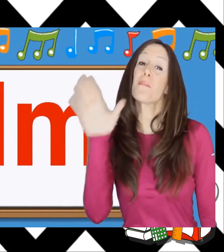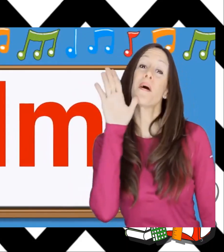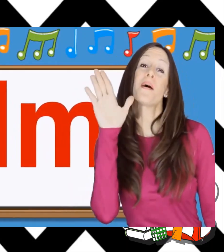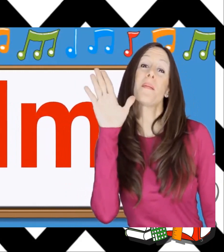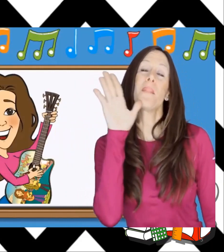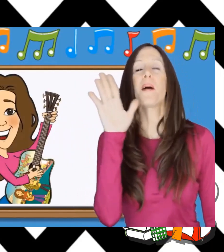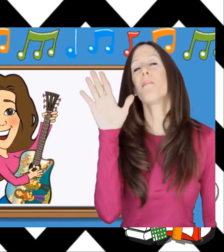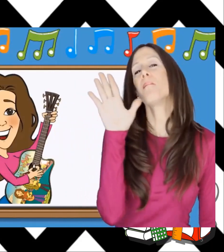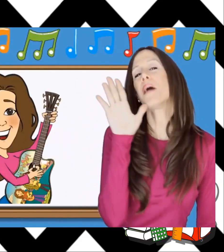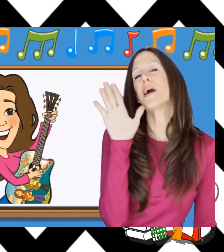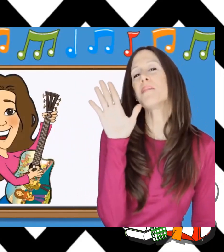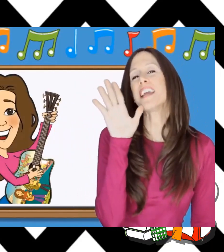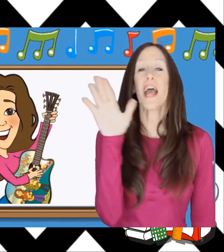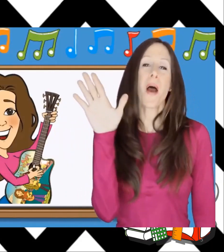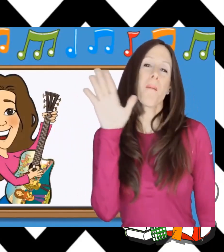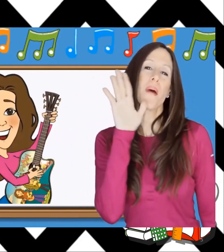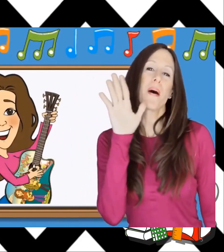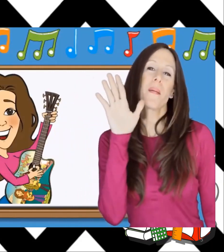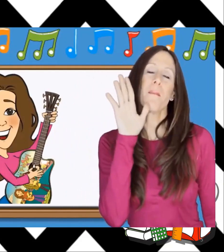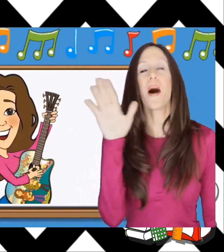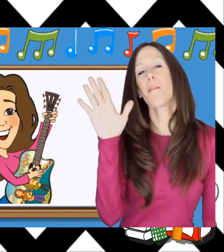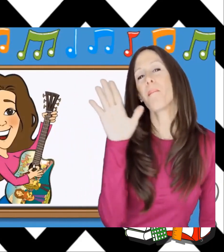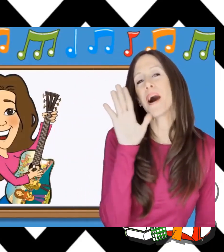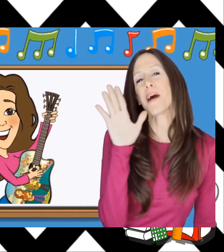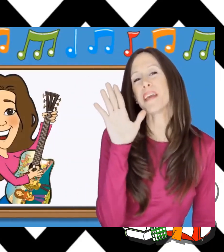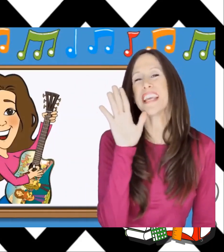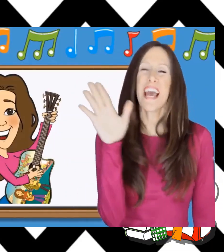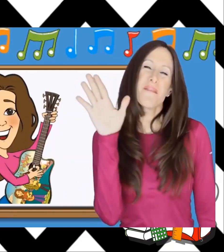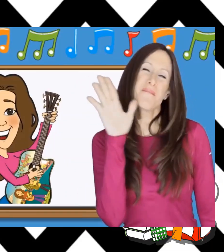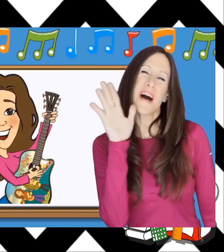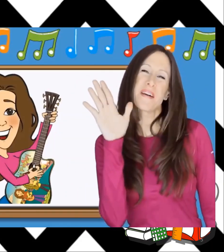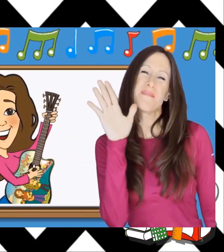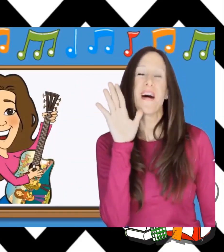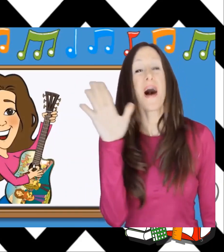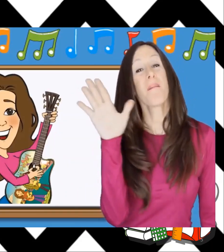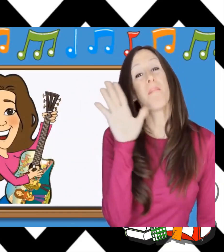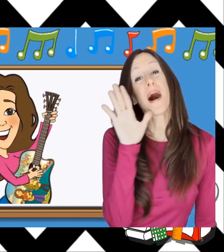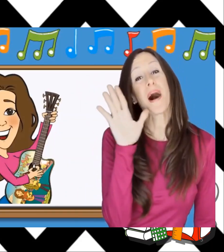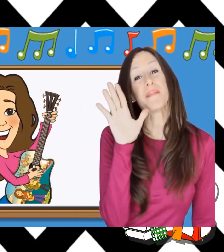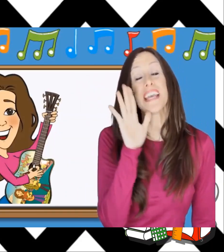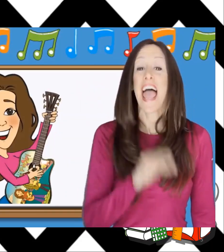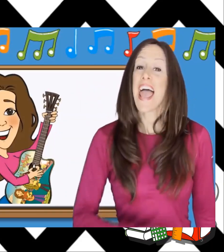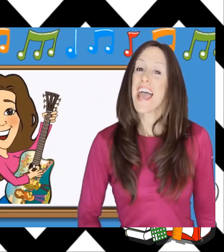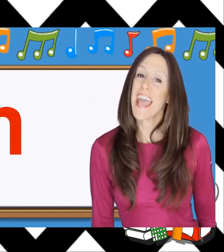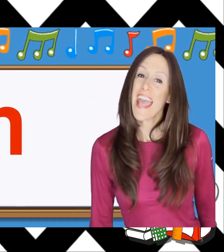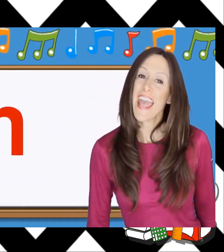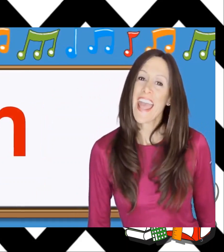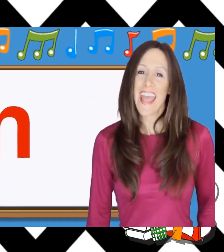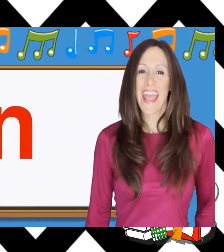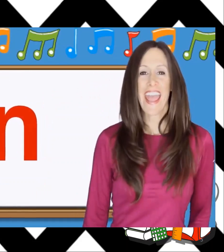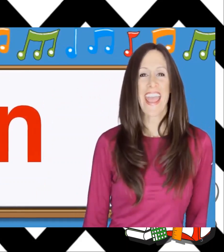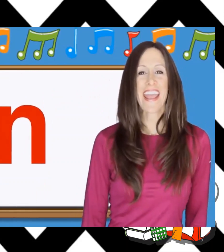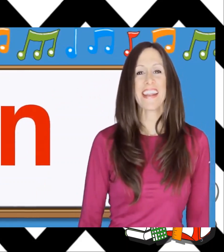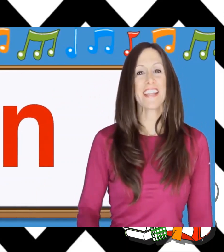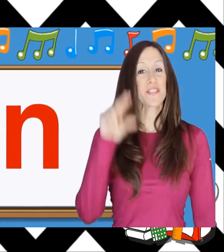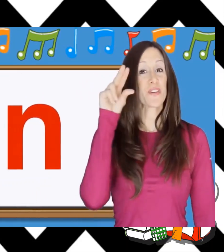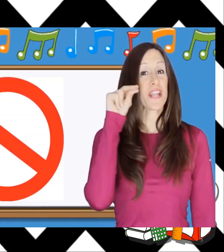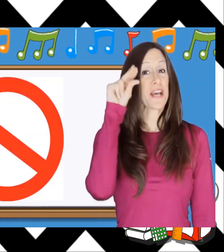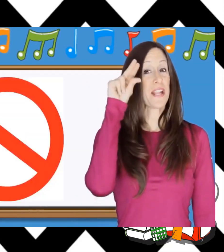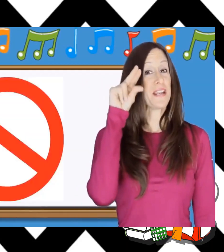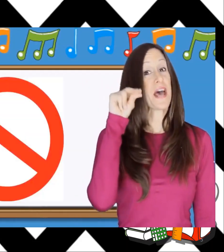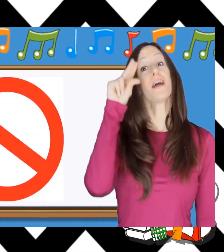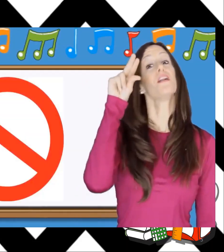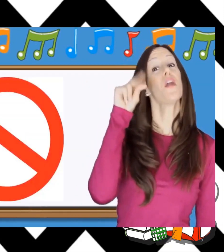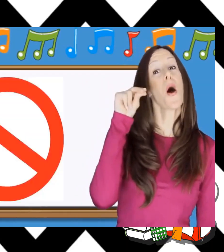M is for mommy, mommy, mommy. N is